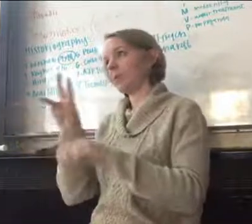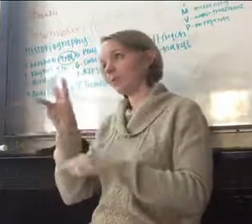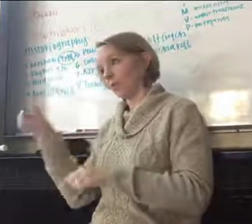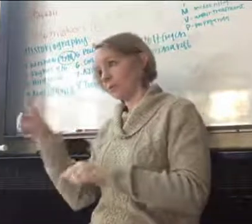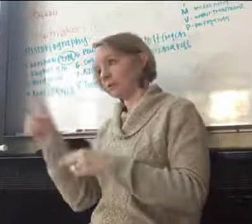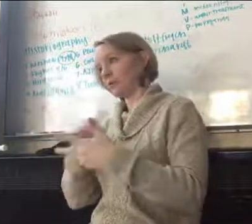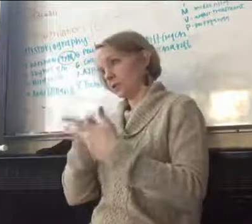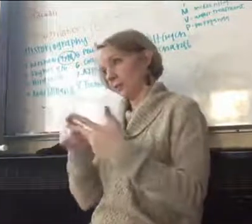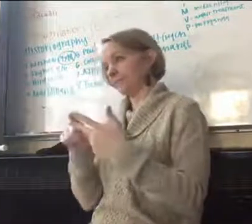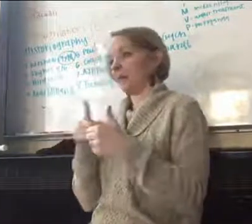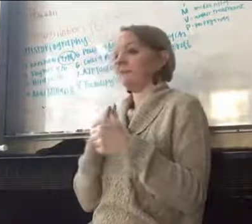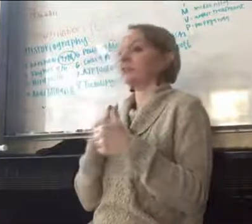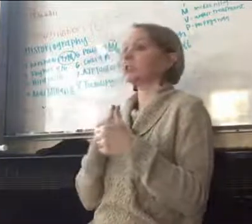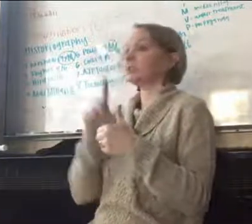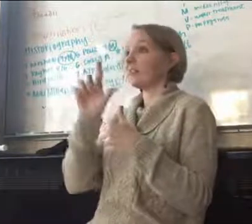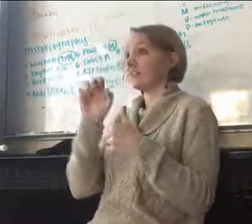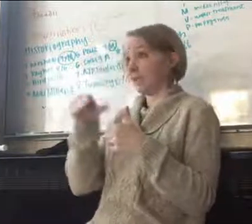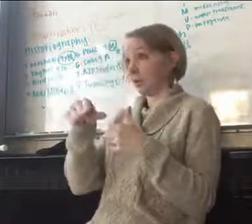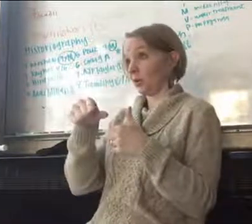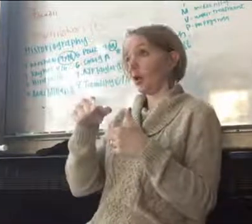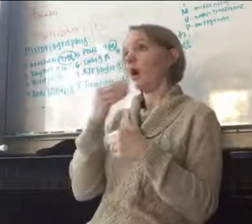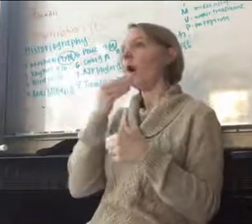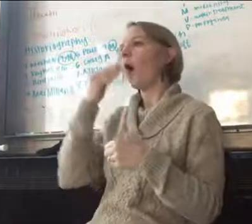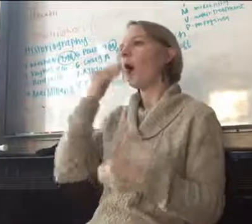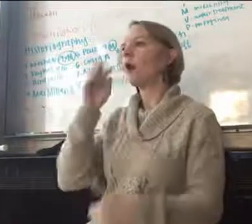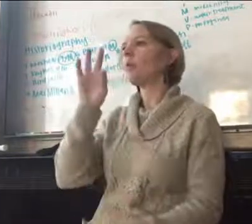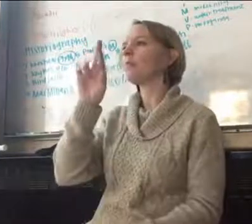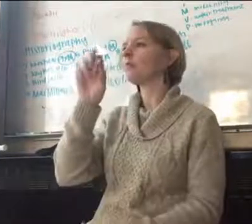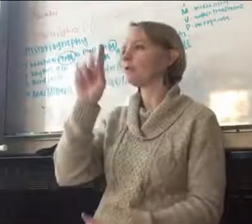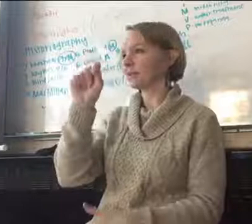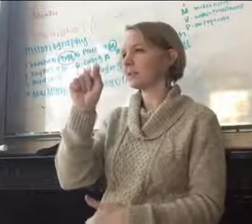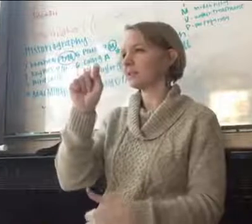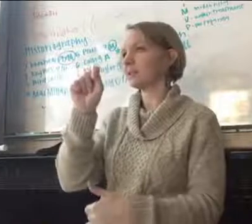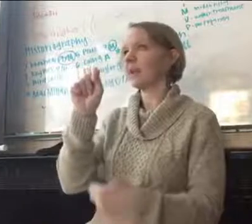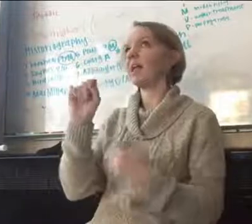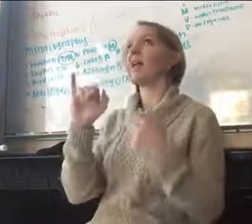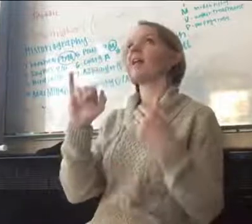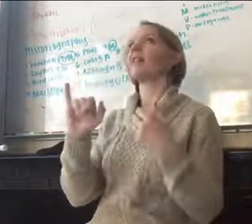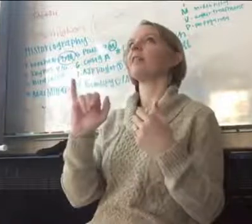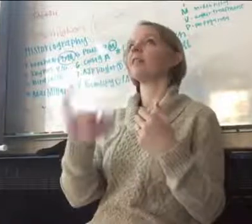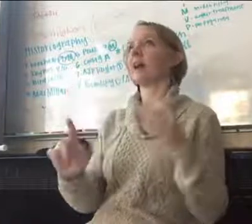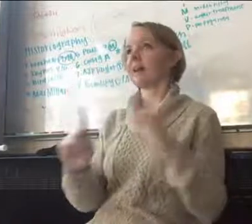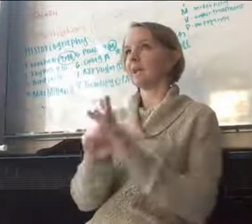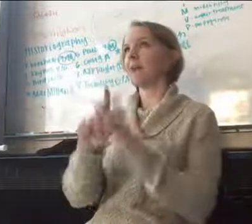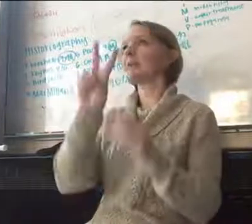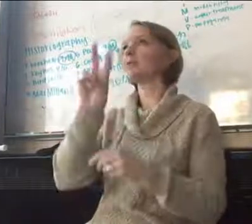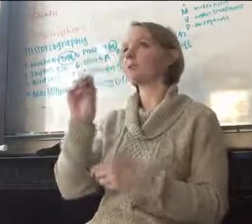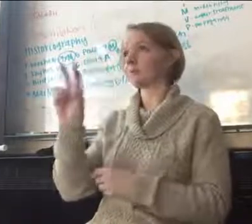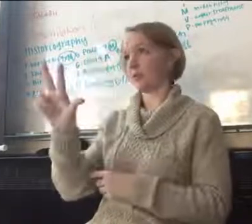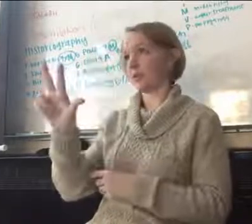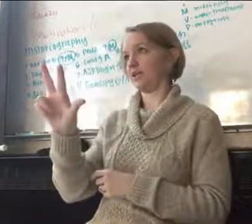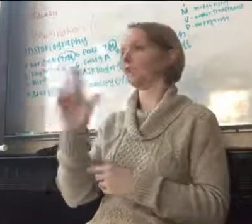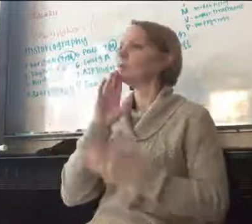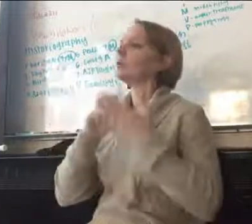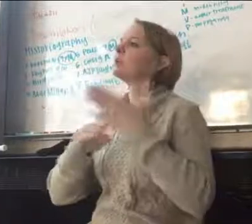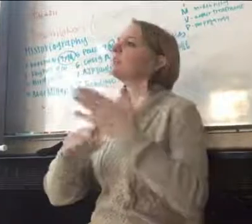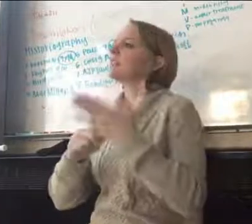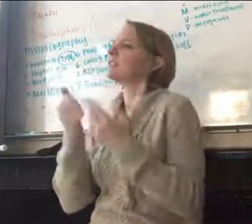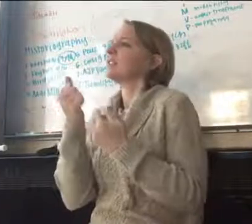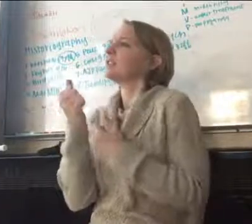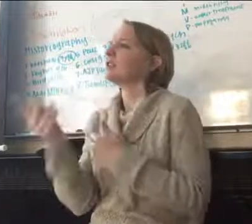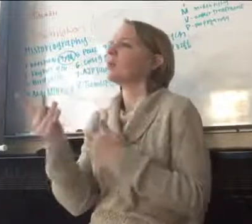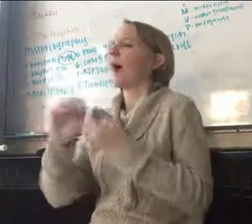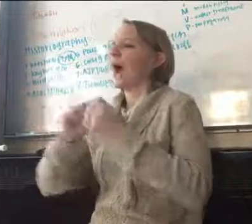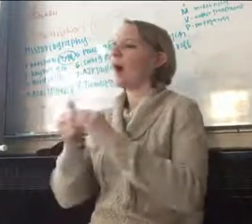I. The first LEQ is about the home front. And this was the LEQ back in, I think it was 2003. So we're going to go through a couple of examples of